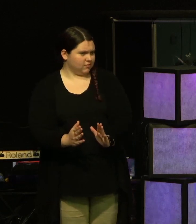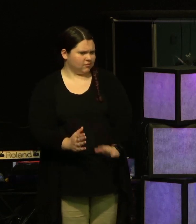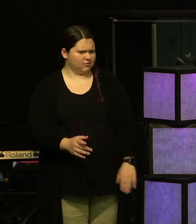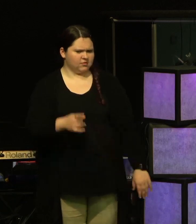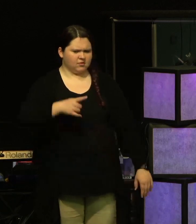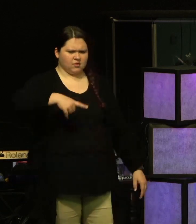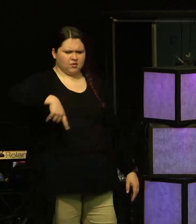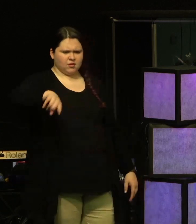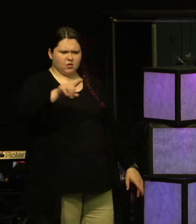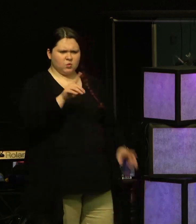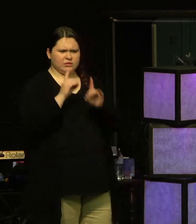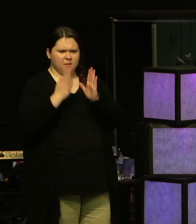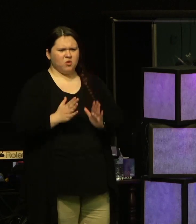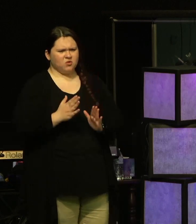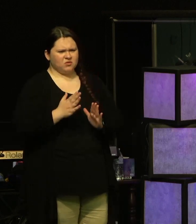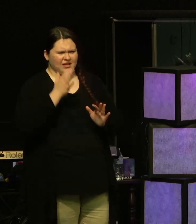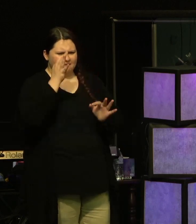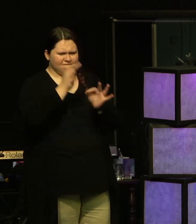you faithless people.